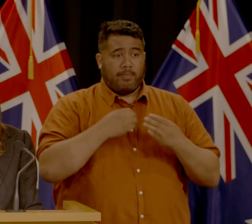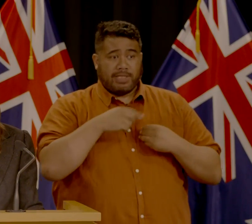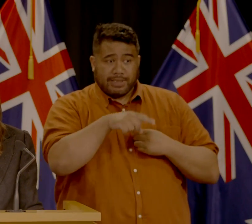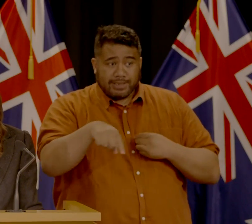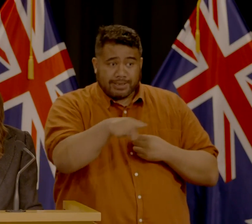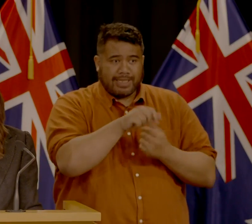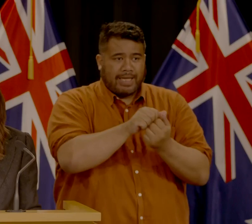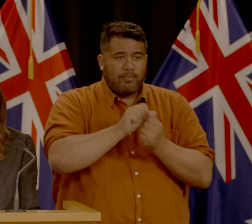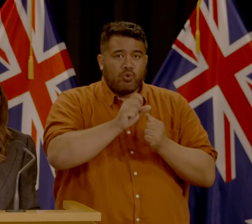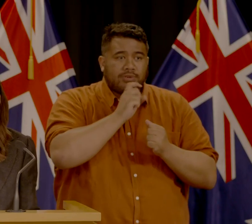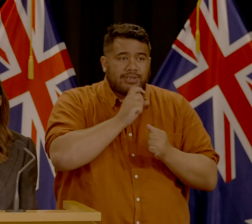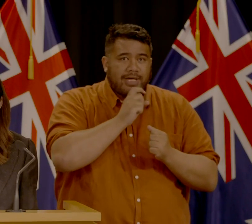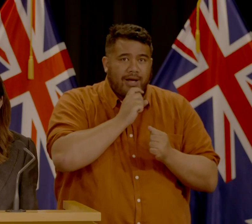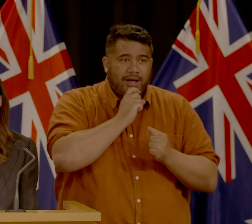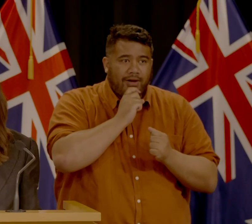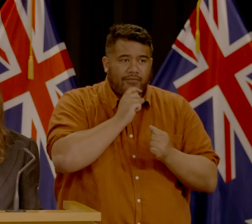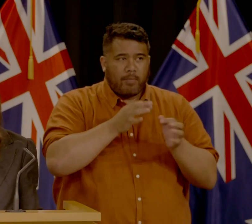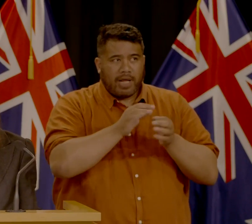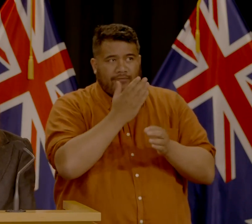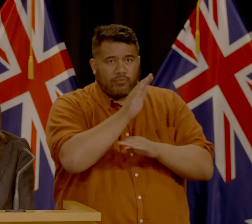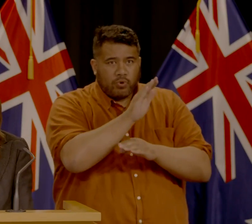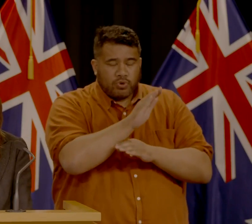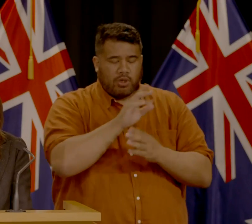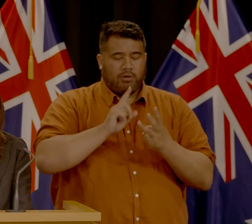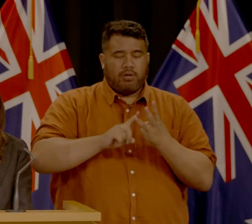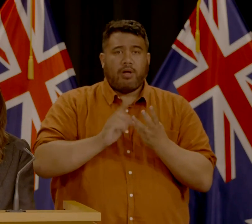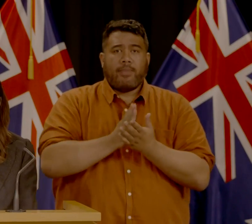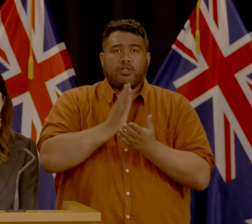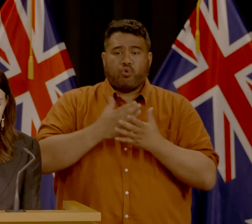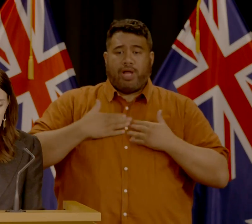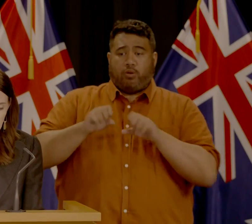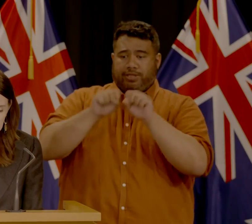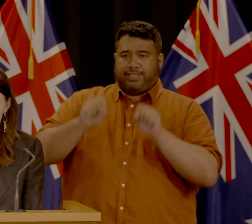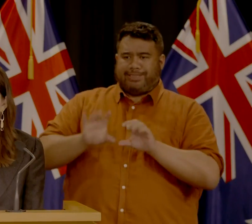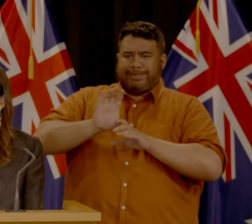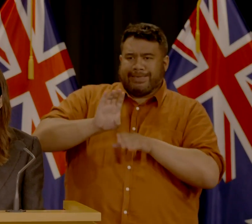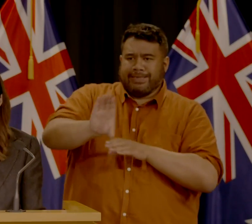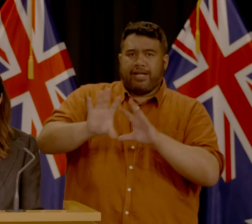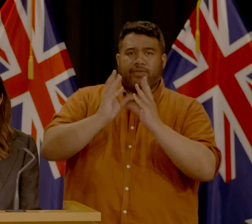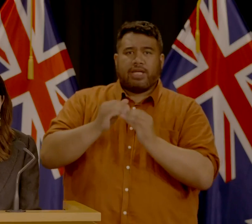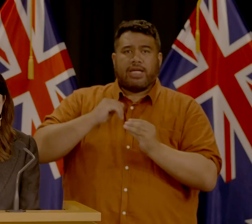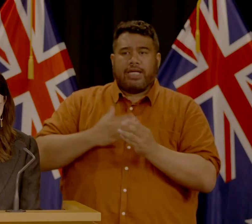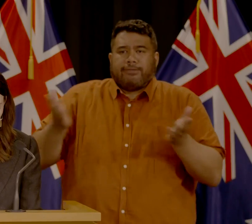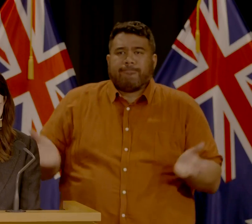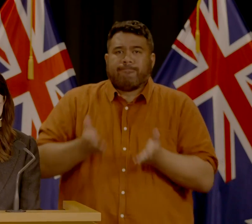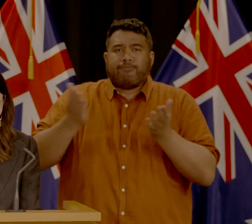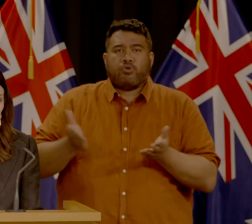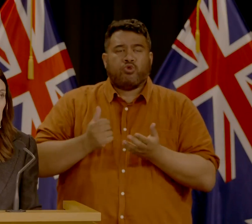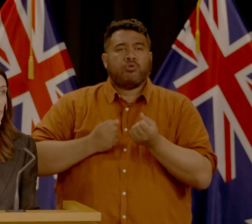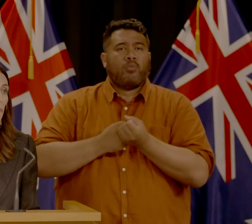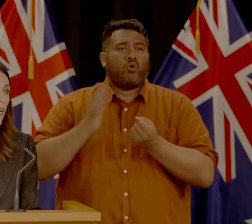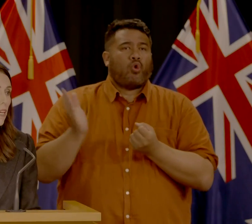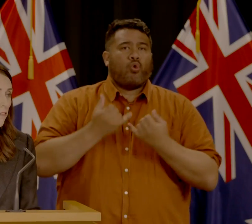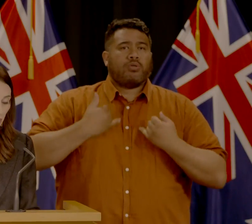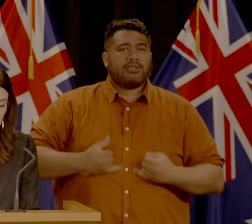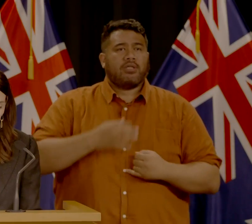for the future, and on ensuring our health system has the resources it needs and helping our most vulnerable.